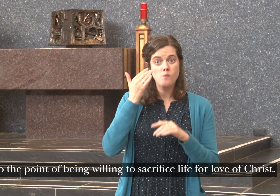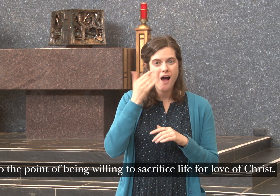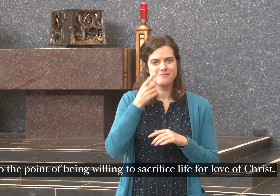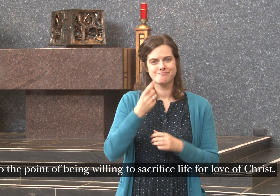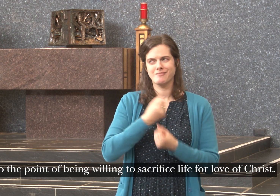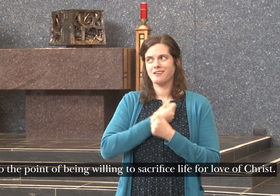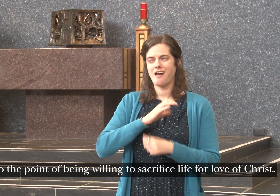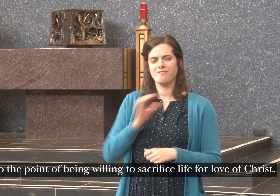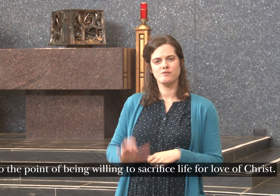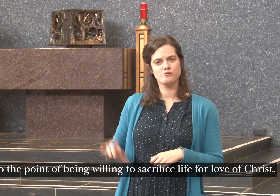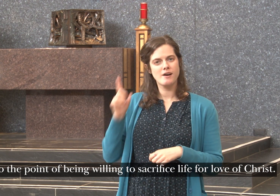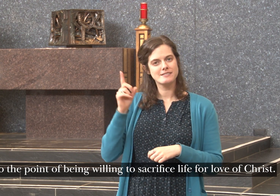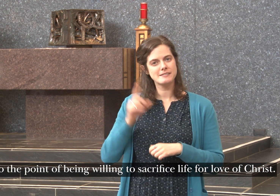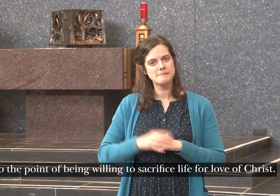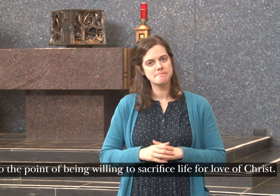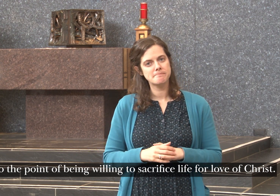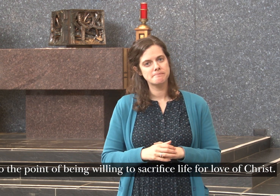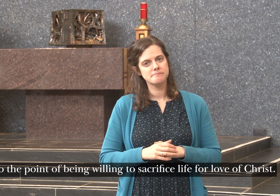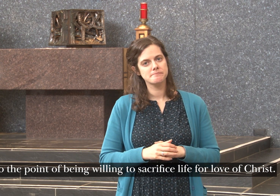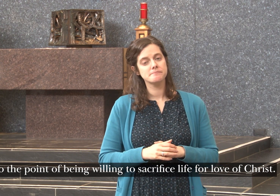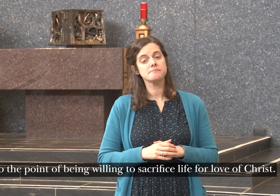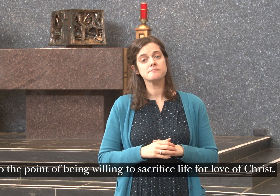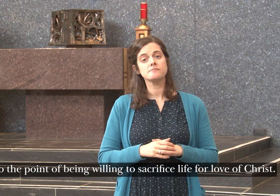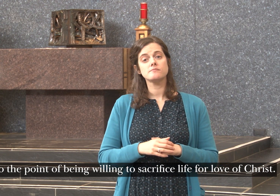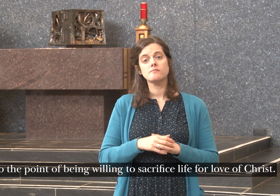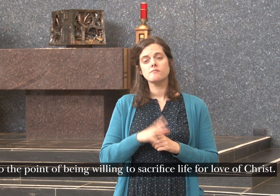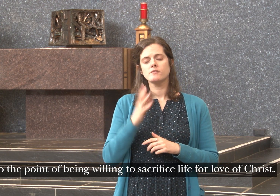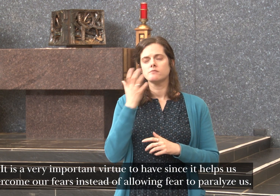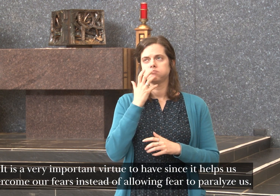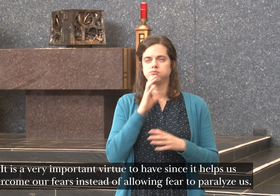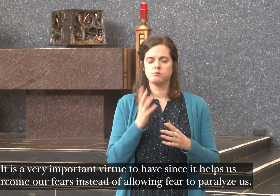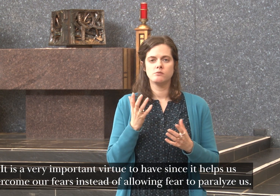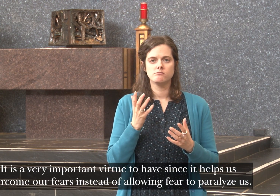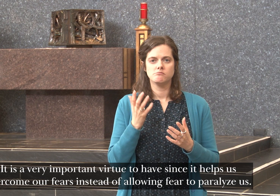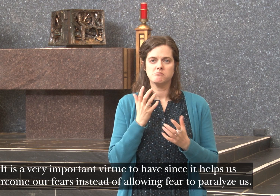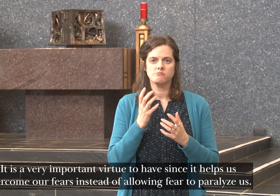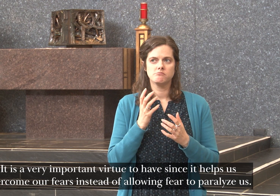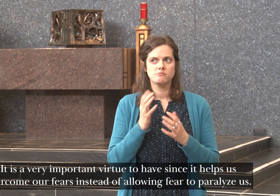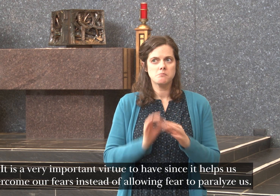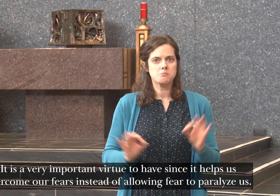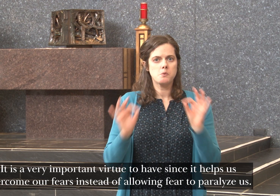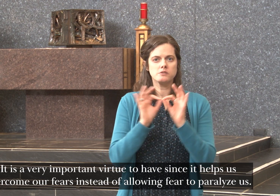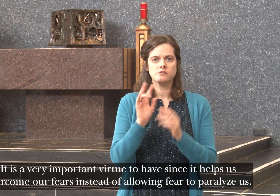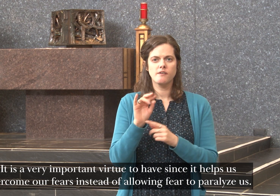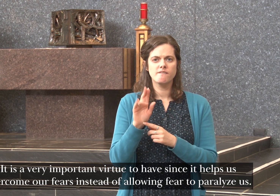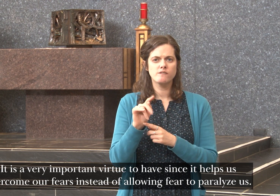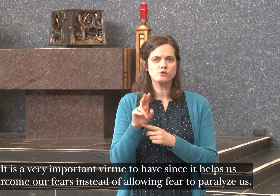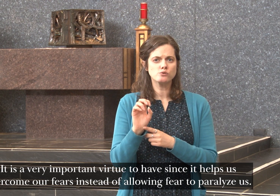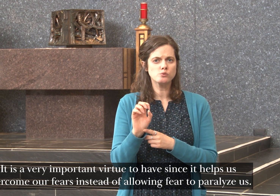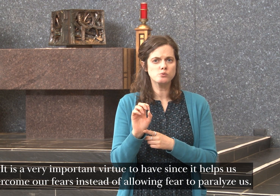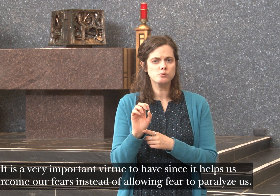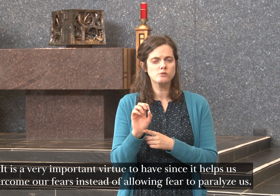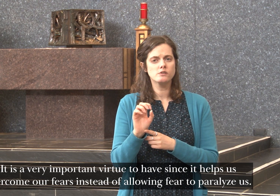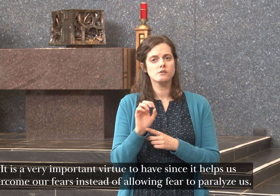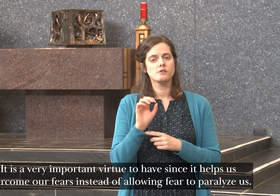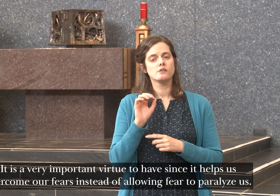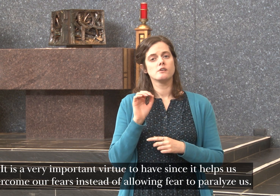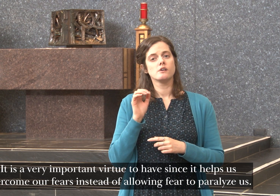sacrifice life for love of Christ. It is a very important virtue to have, since it helps us